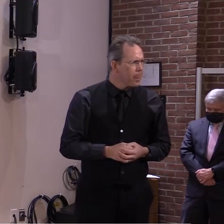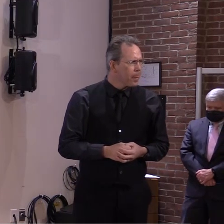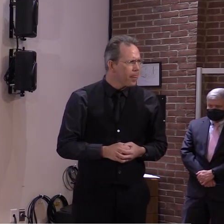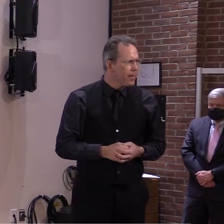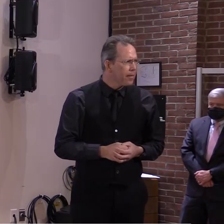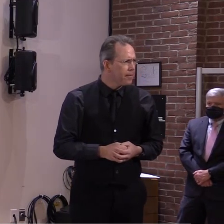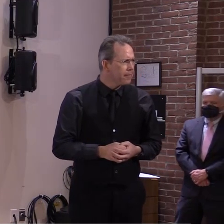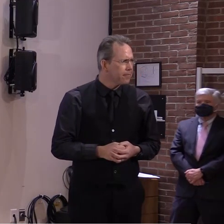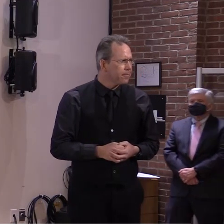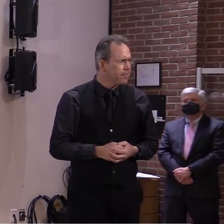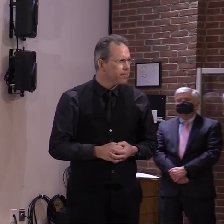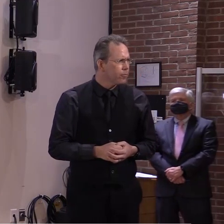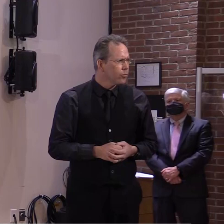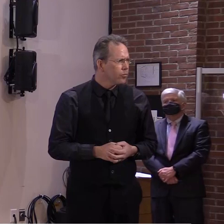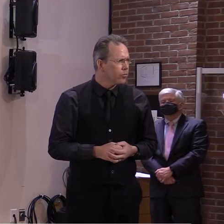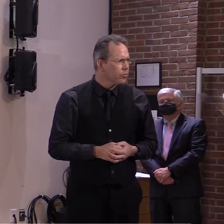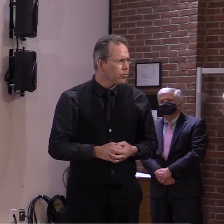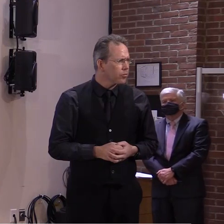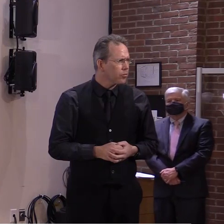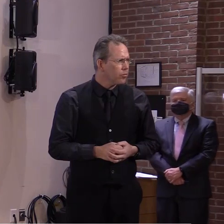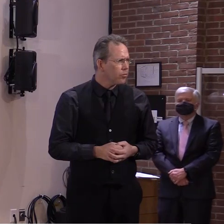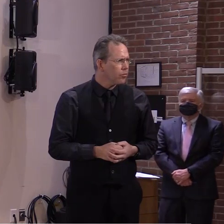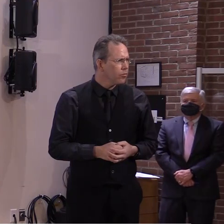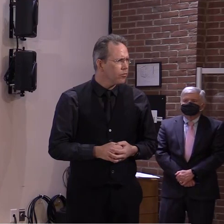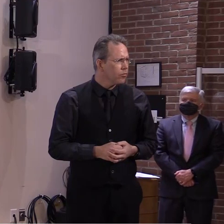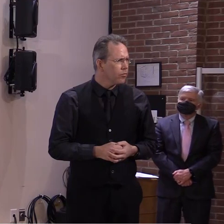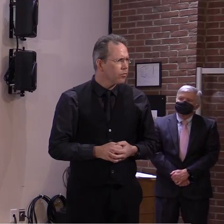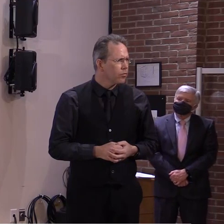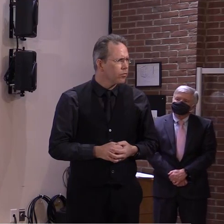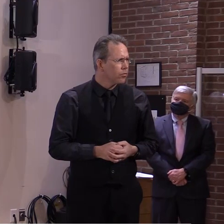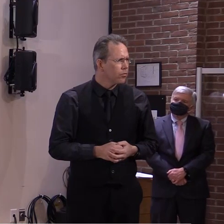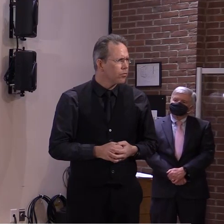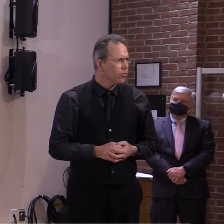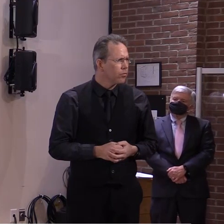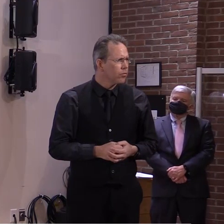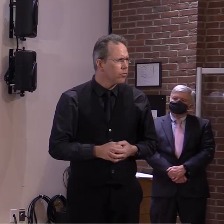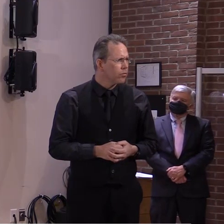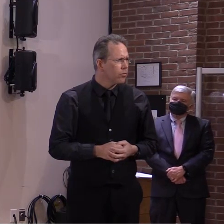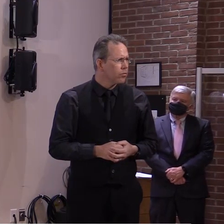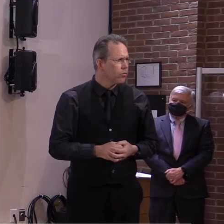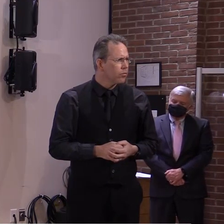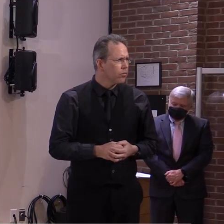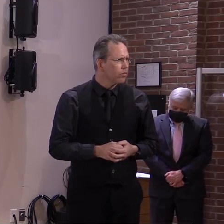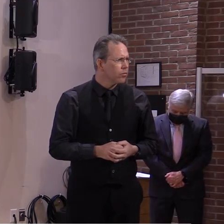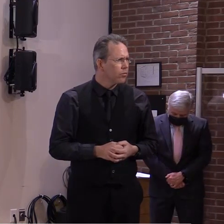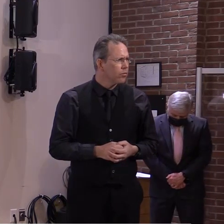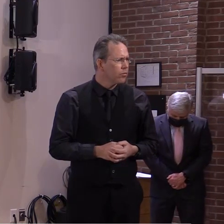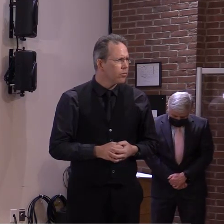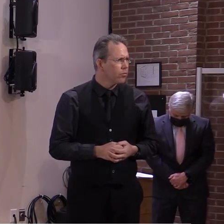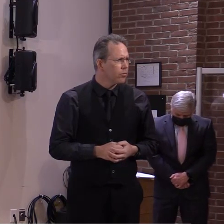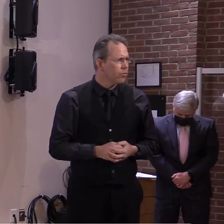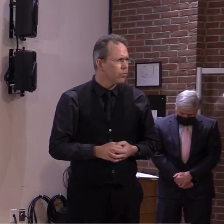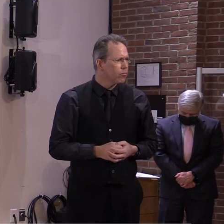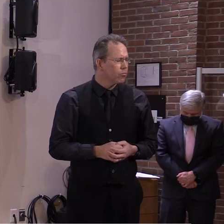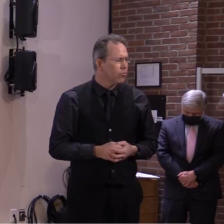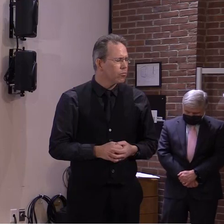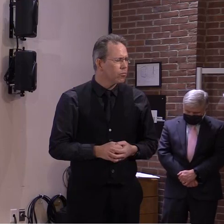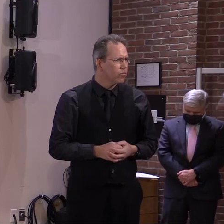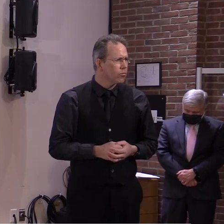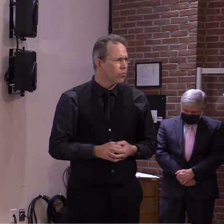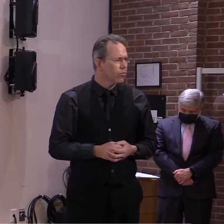capacity, and syndromic surveillance, and eventually testing as well. You know,